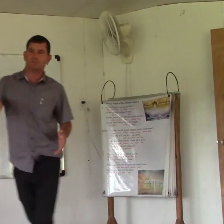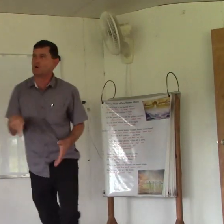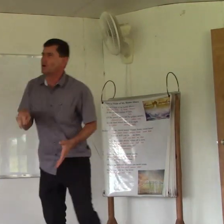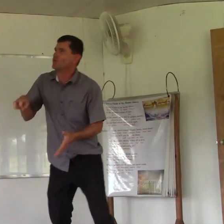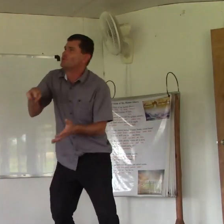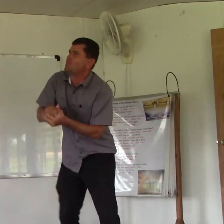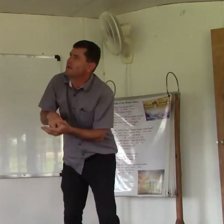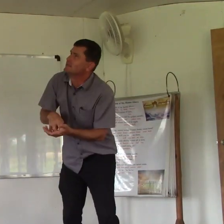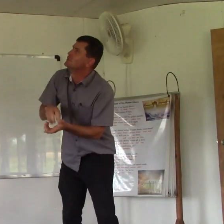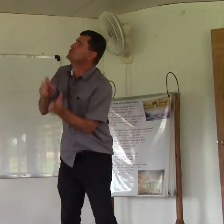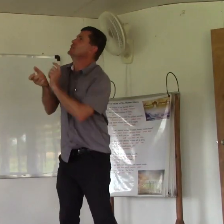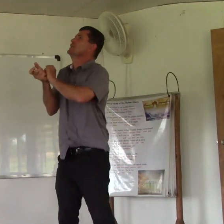Paul repented, changed.